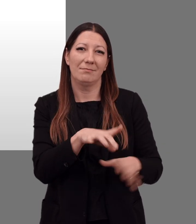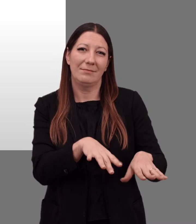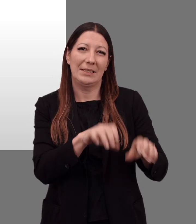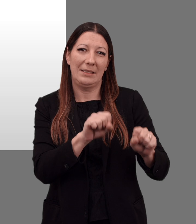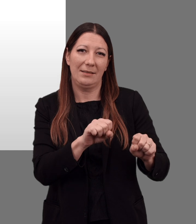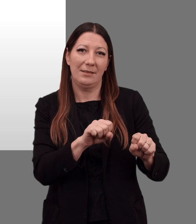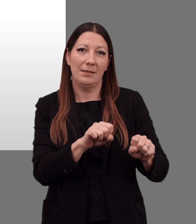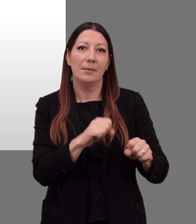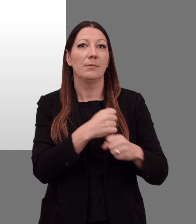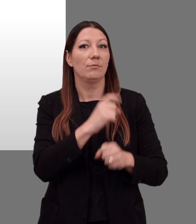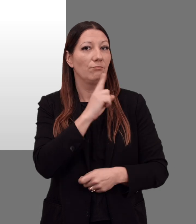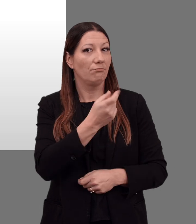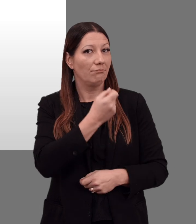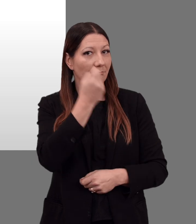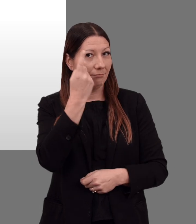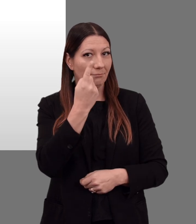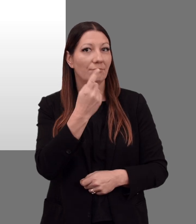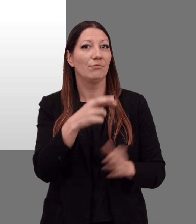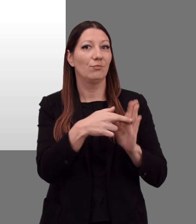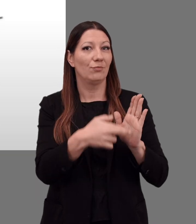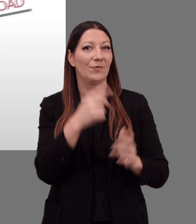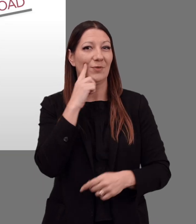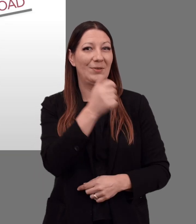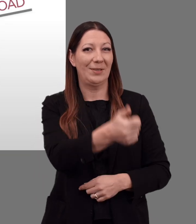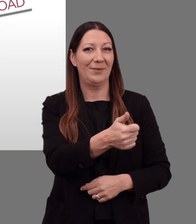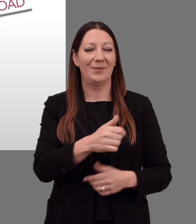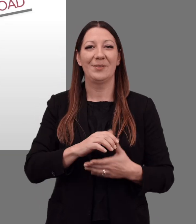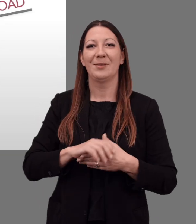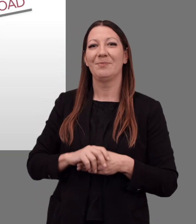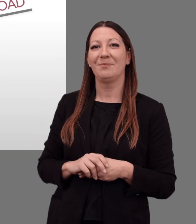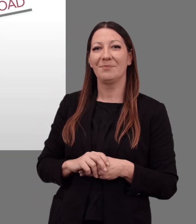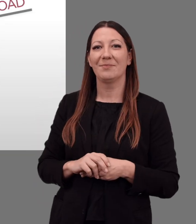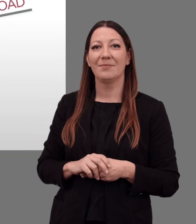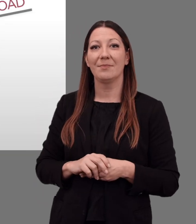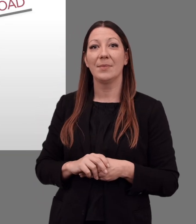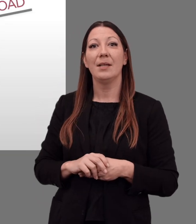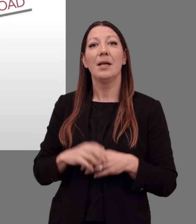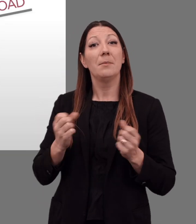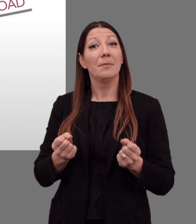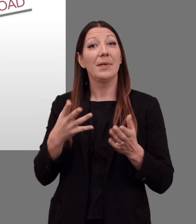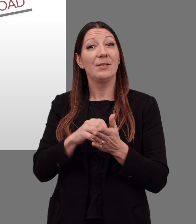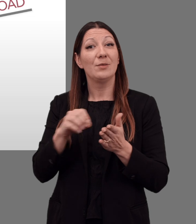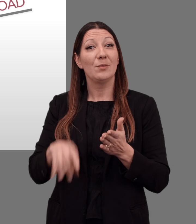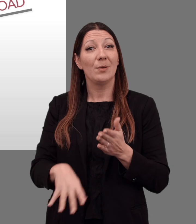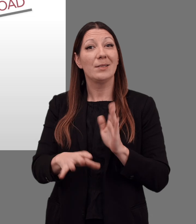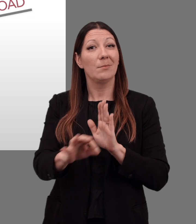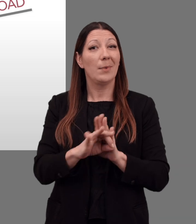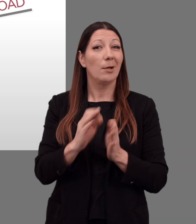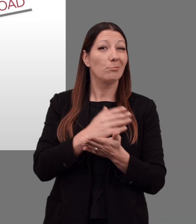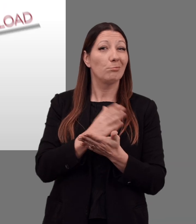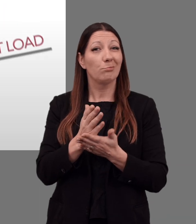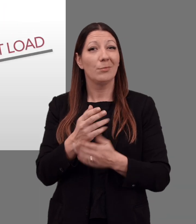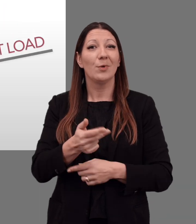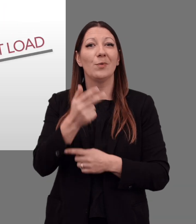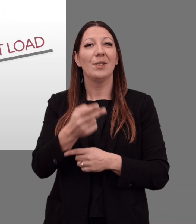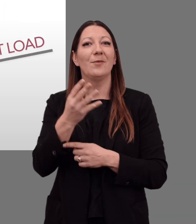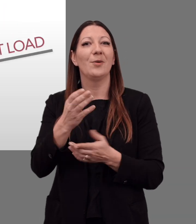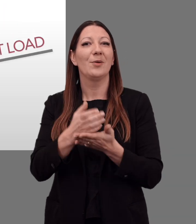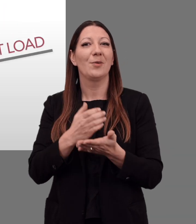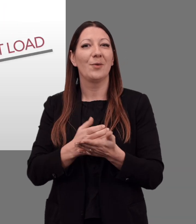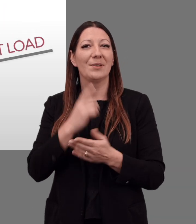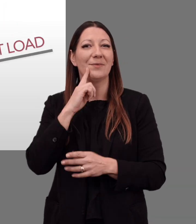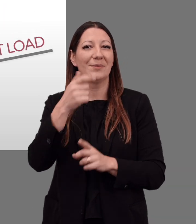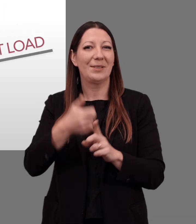what's required. Many students choose something in between a full and a light load, and the average is 3 or 4 classes per